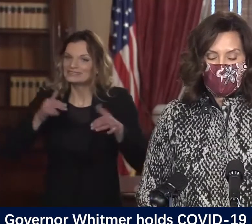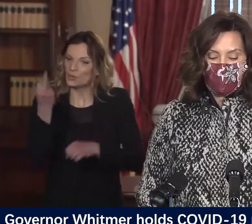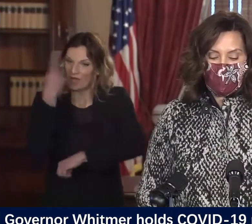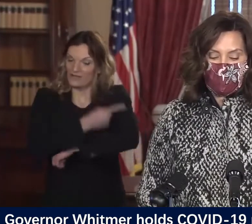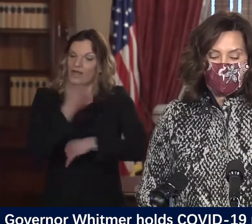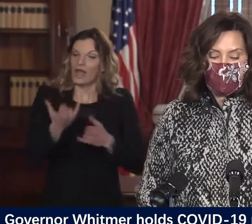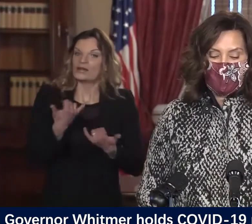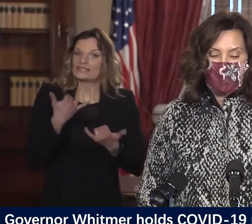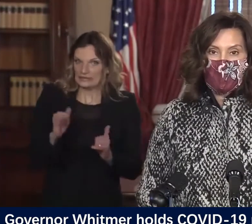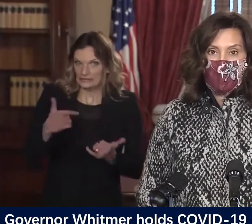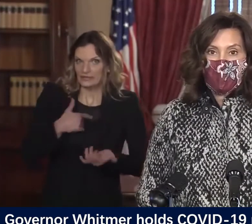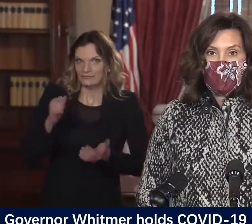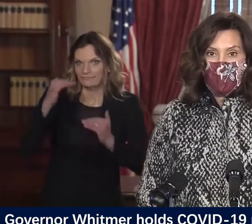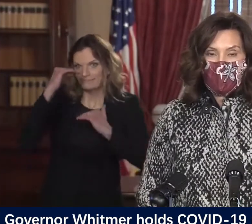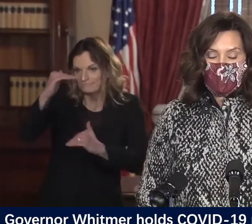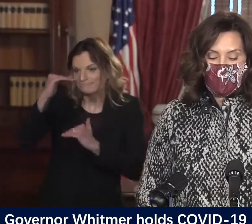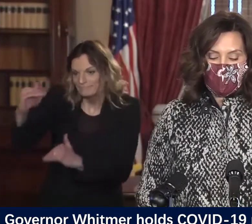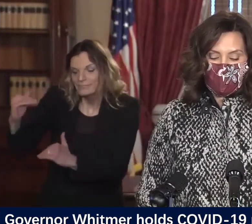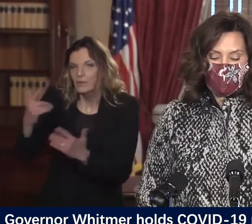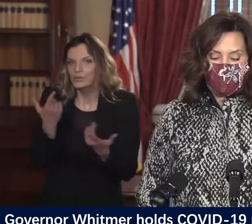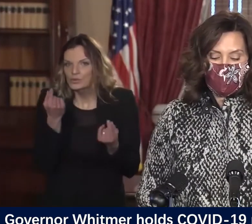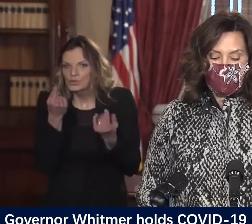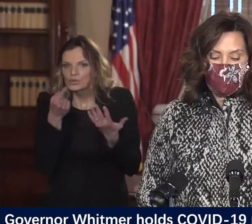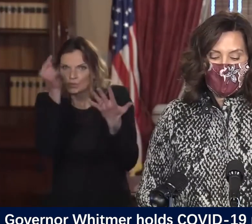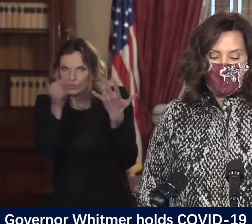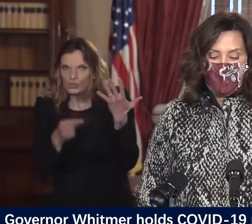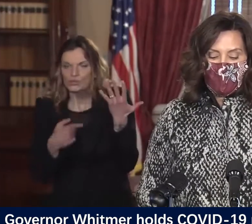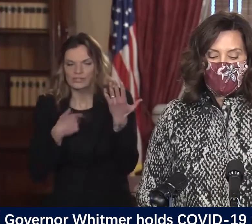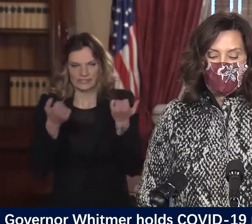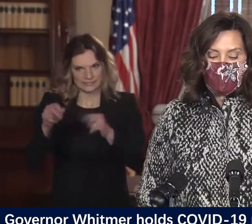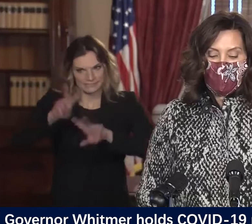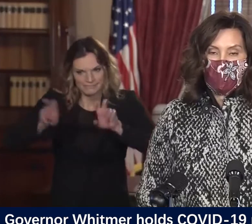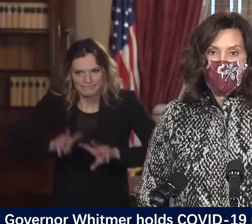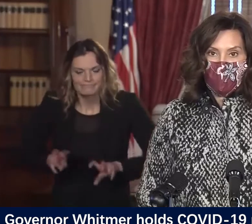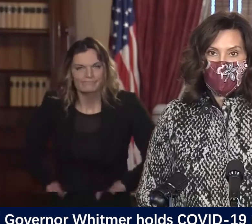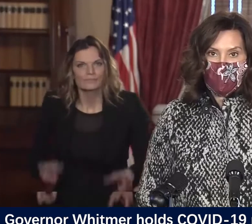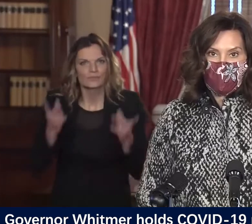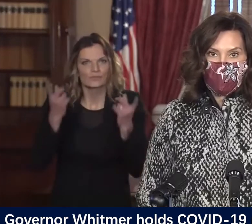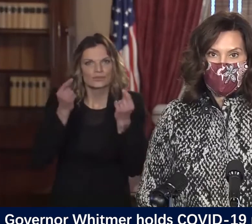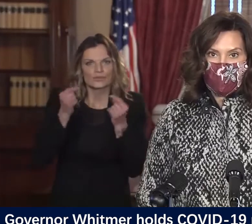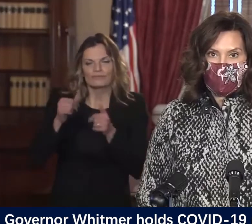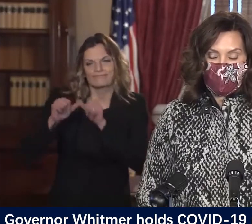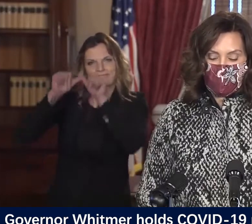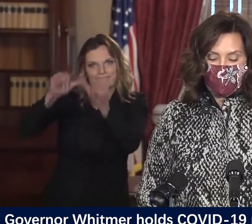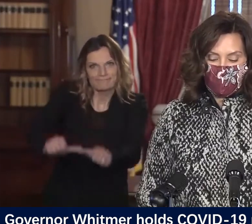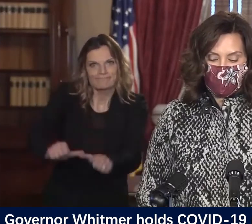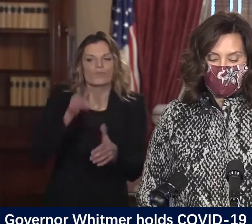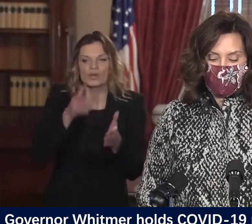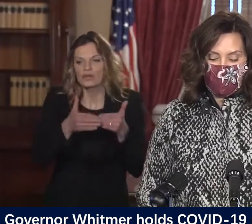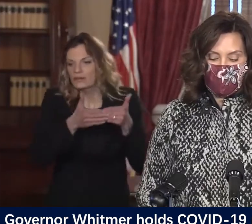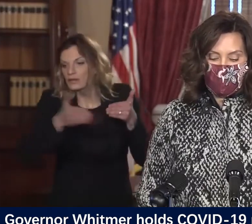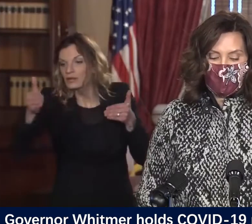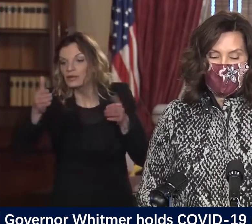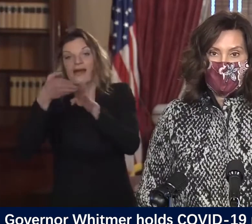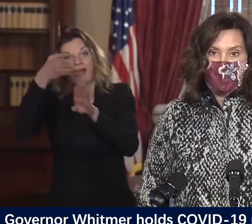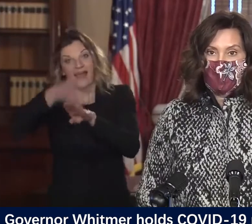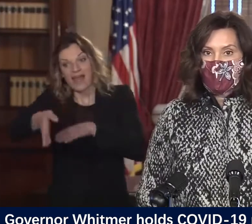at measurements like falling cases, percent of COVID hospital beds that are